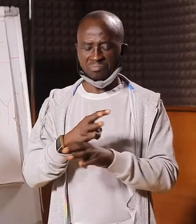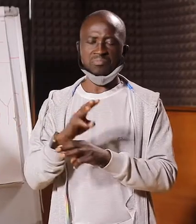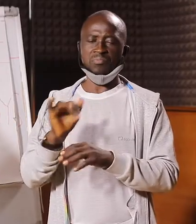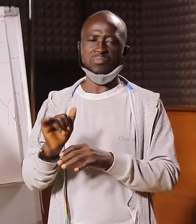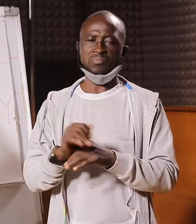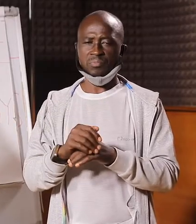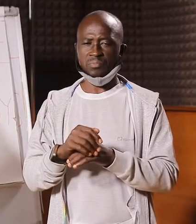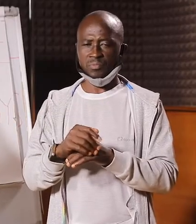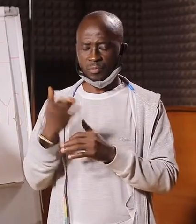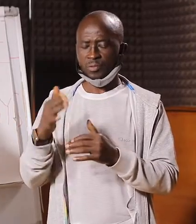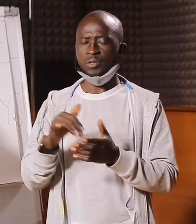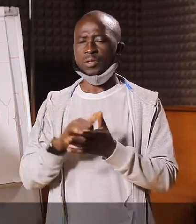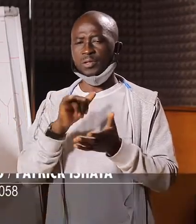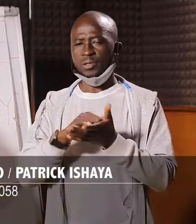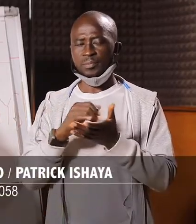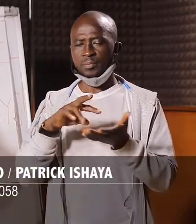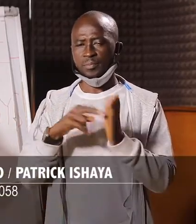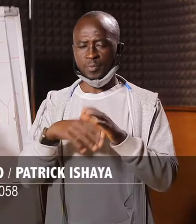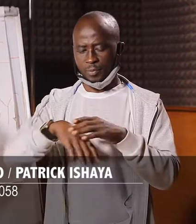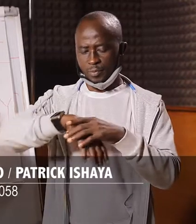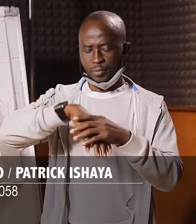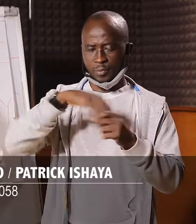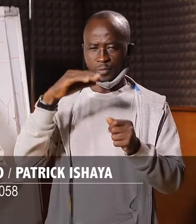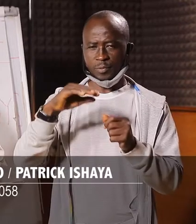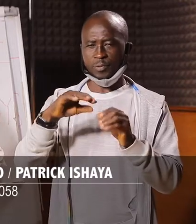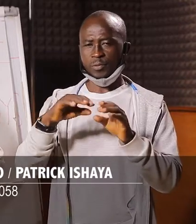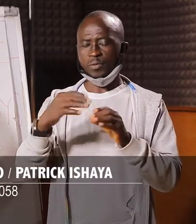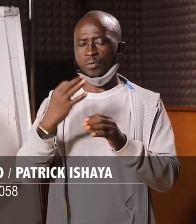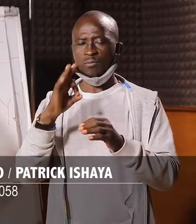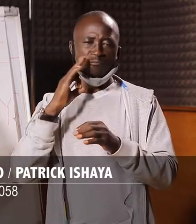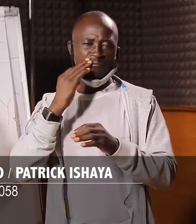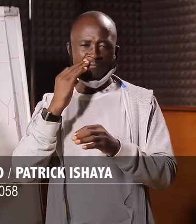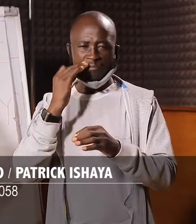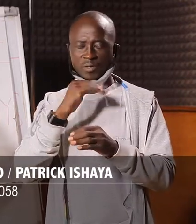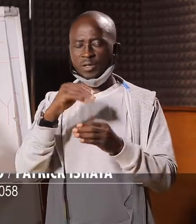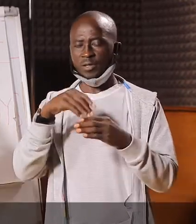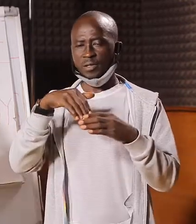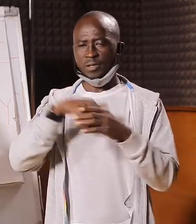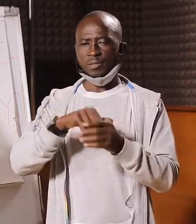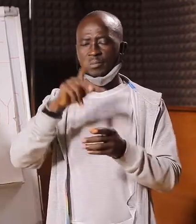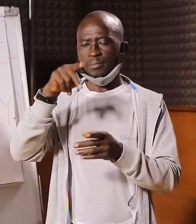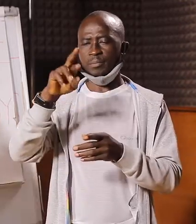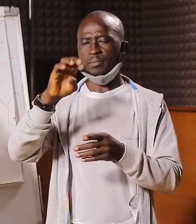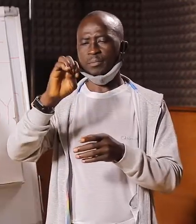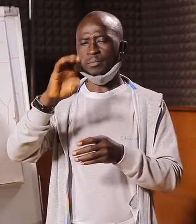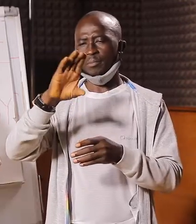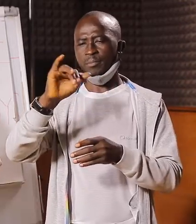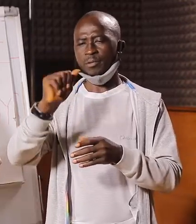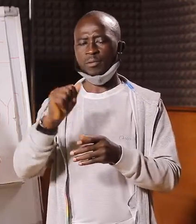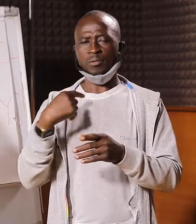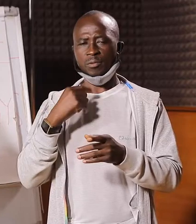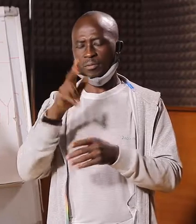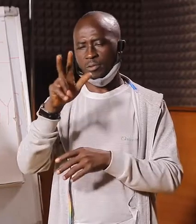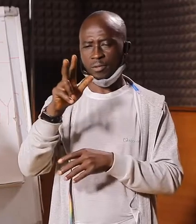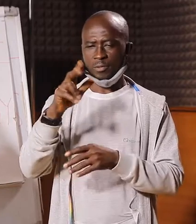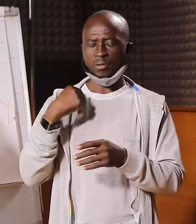pericarp, we mean the outer covering of the fruit. And pericarp, we have 3 layers. The first layer is